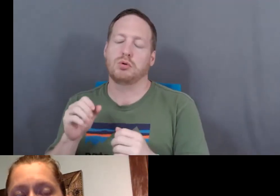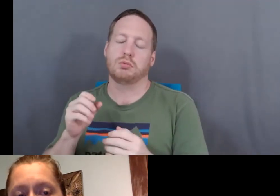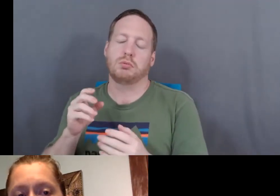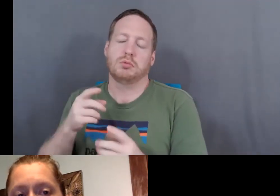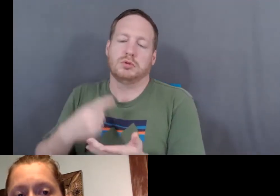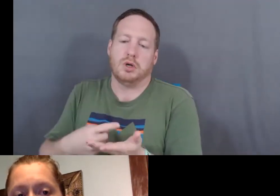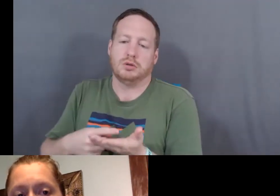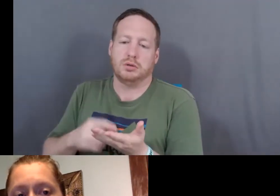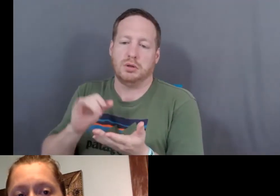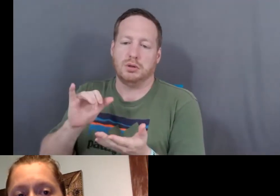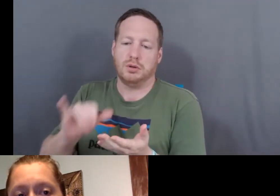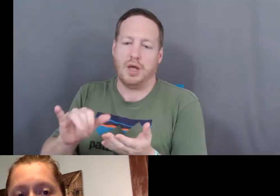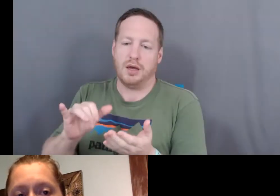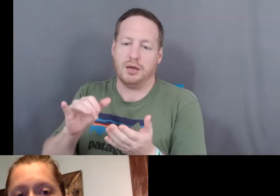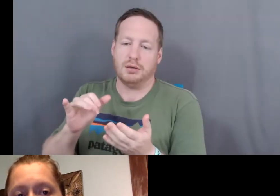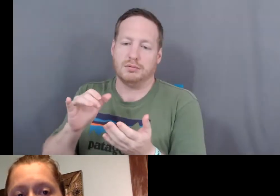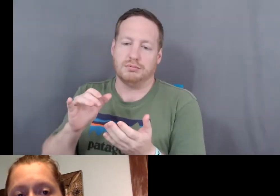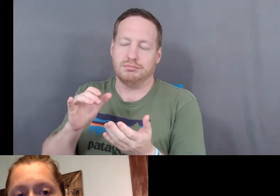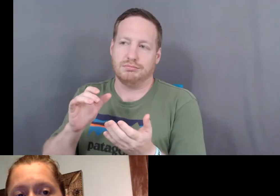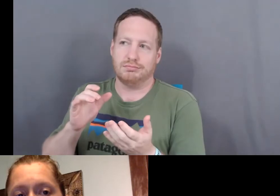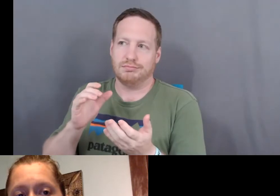If we're going to do that in person, or,